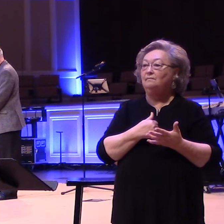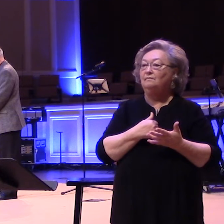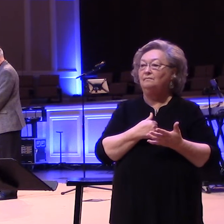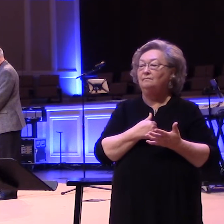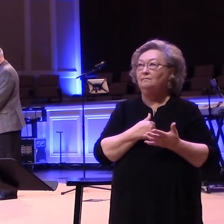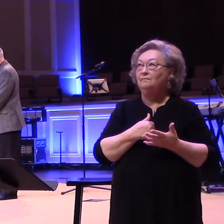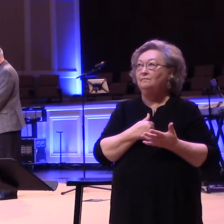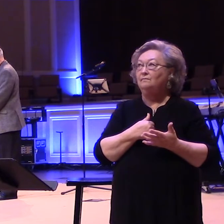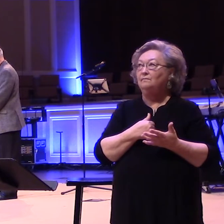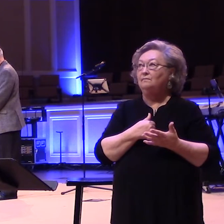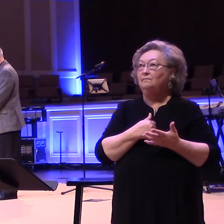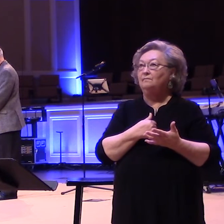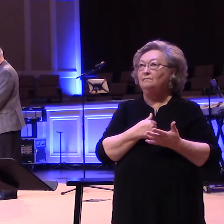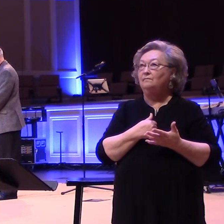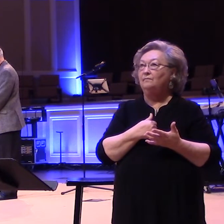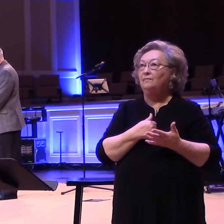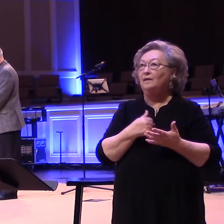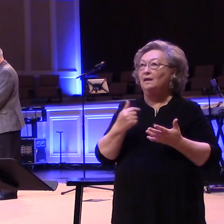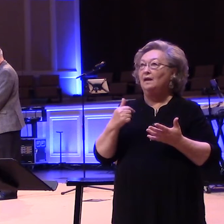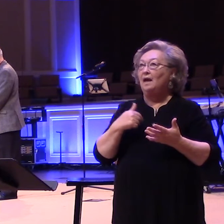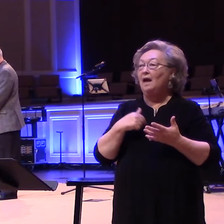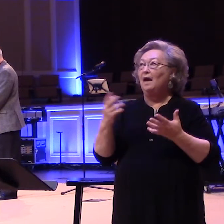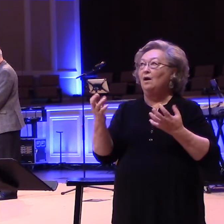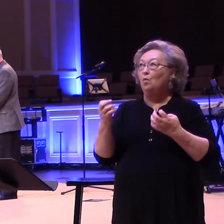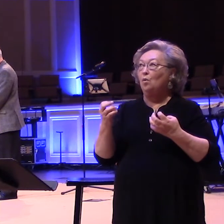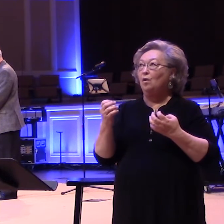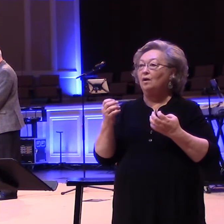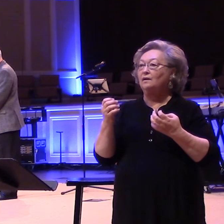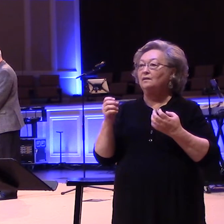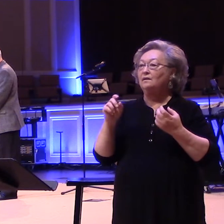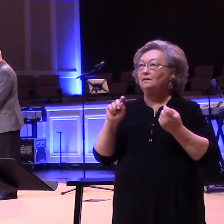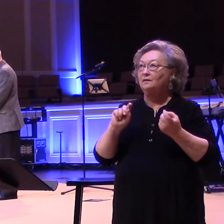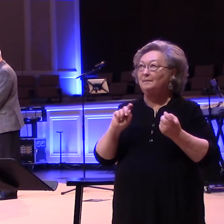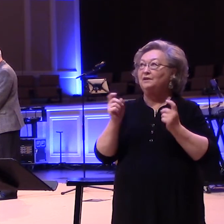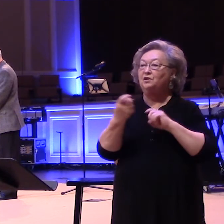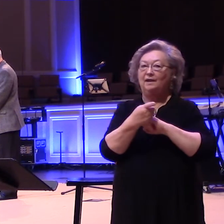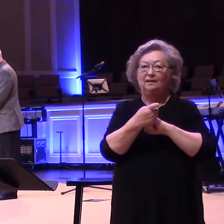And I need for that to be totally changed. We'll stand in a moment and you can come.